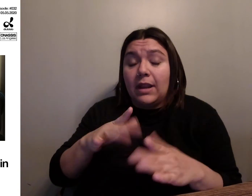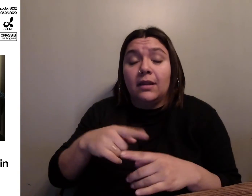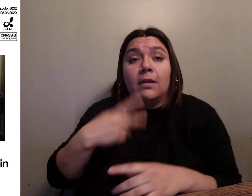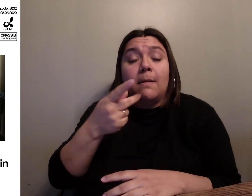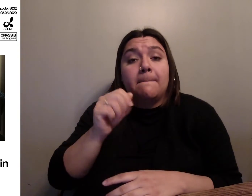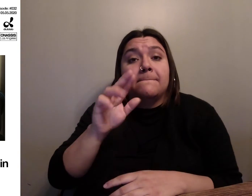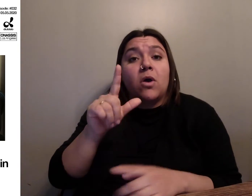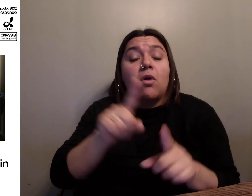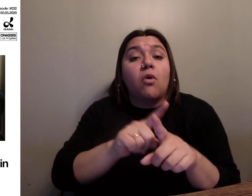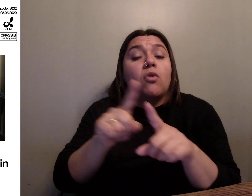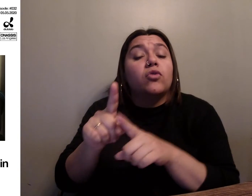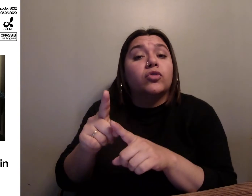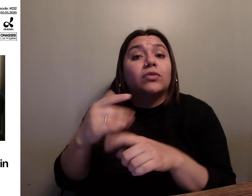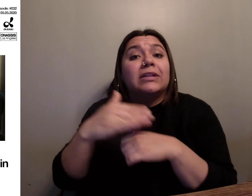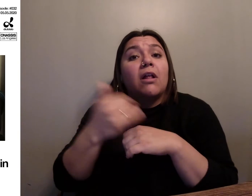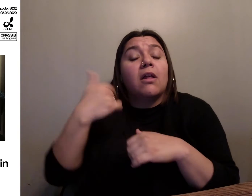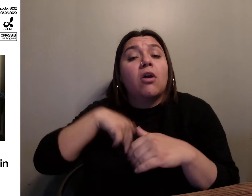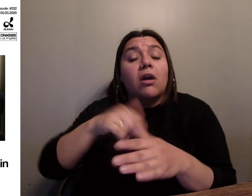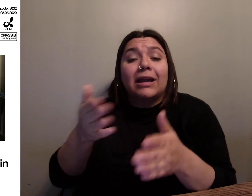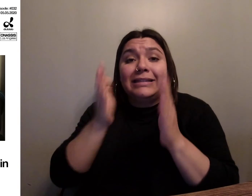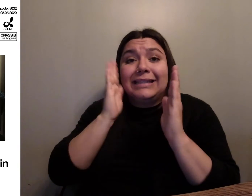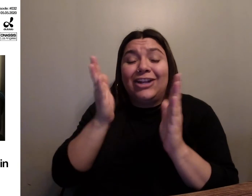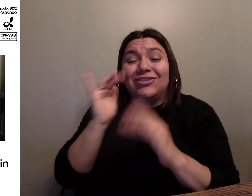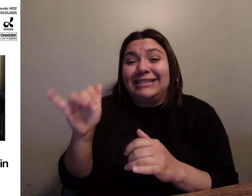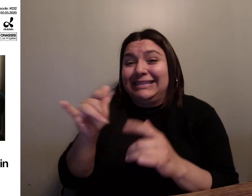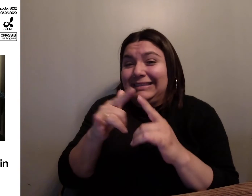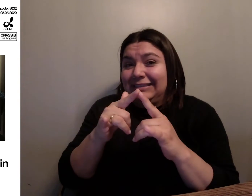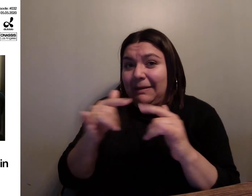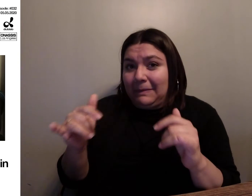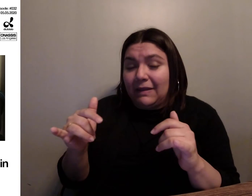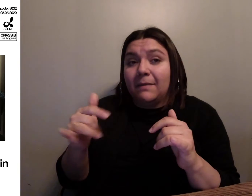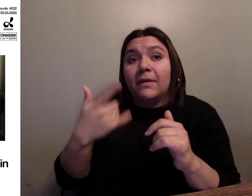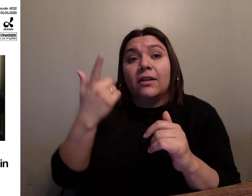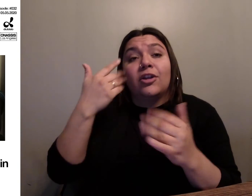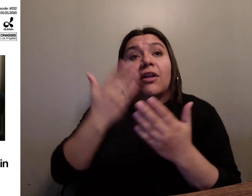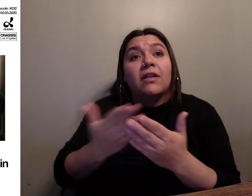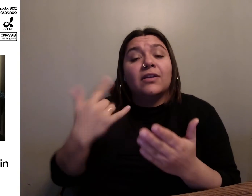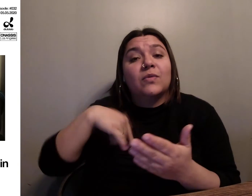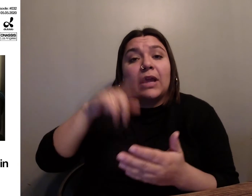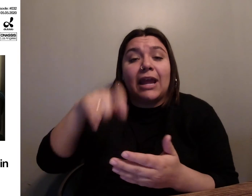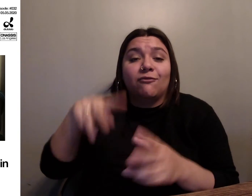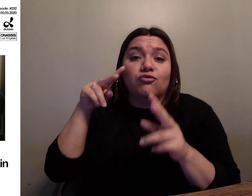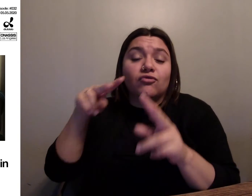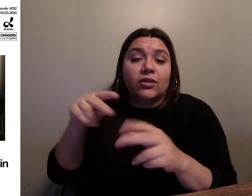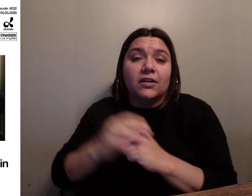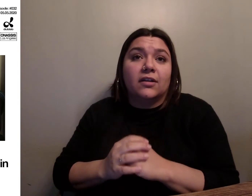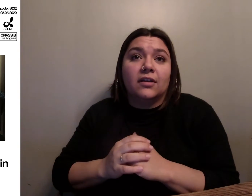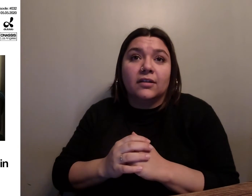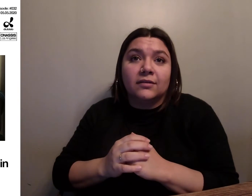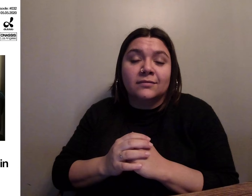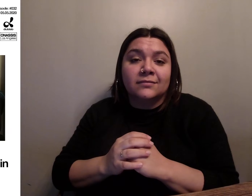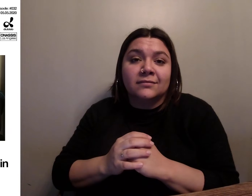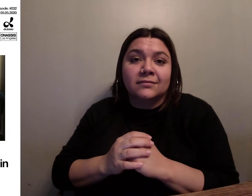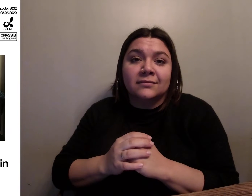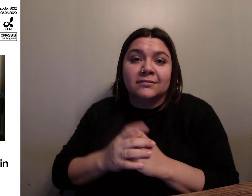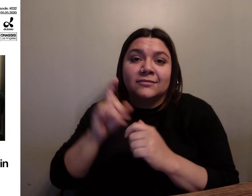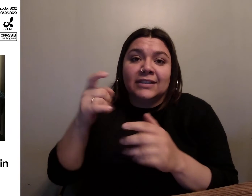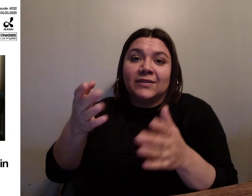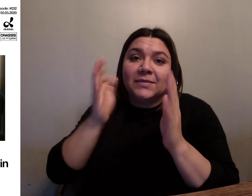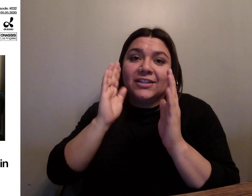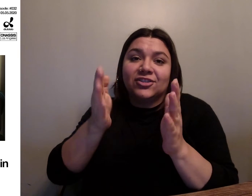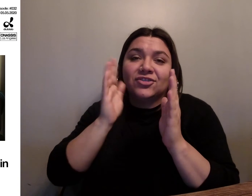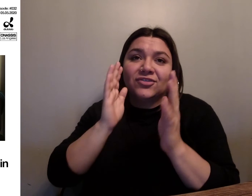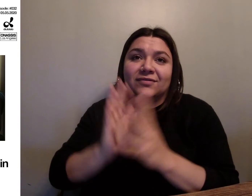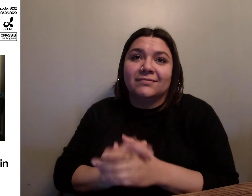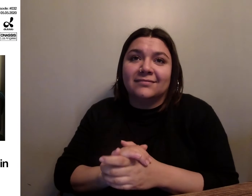and we have to pay some attention to. And it is that, since 1970, 3 billion birds